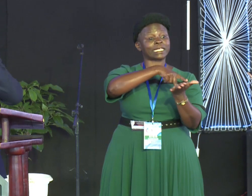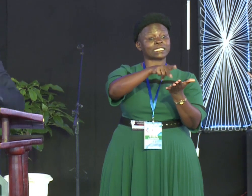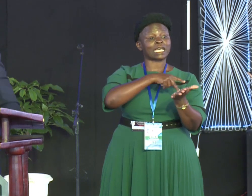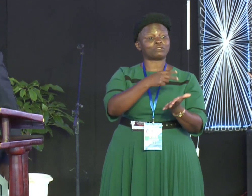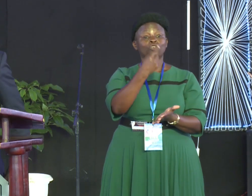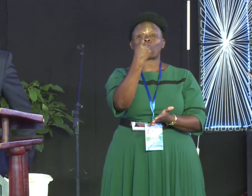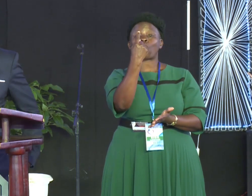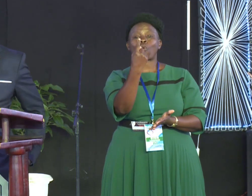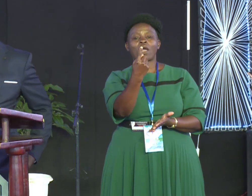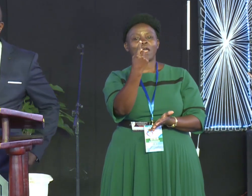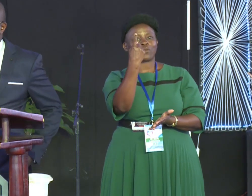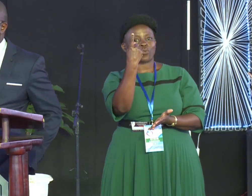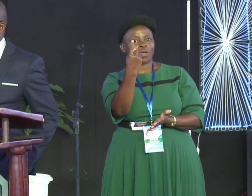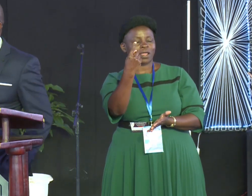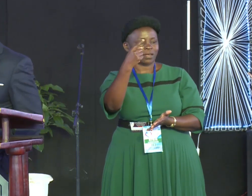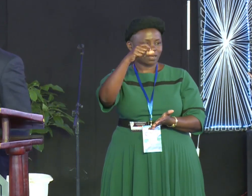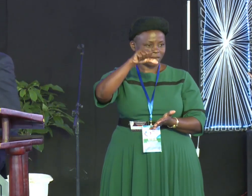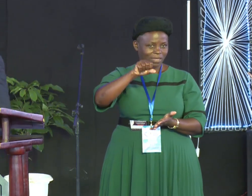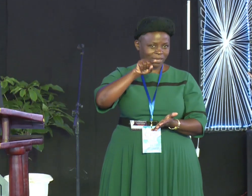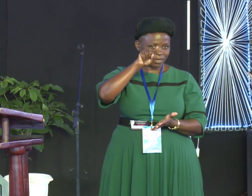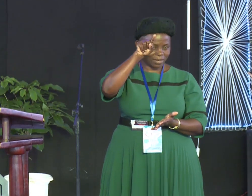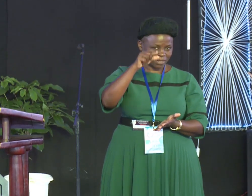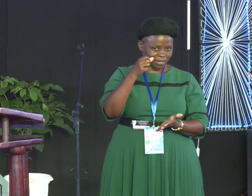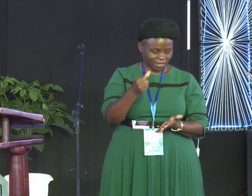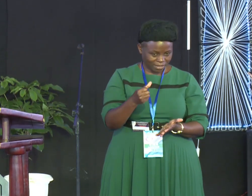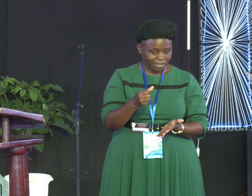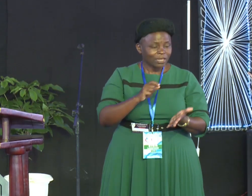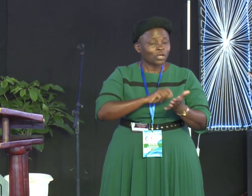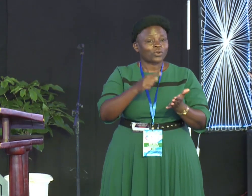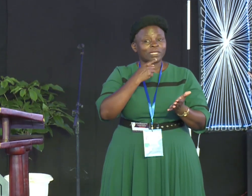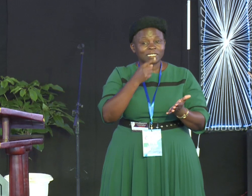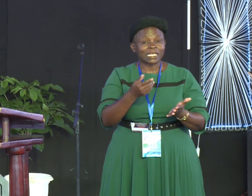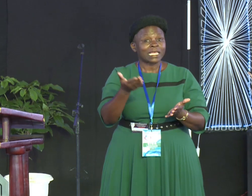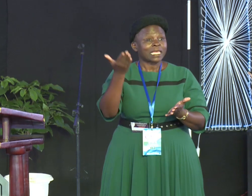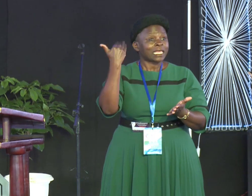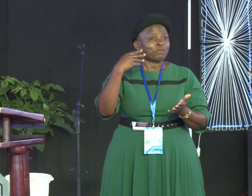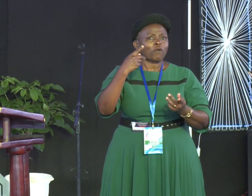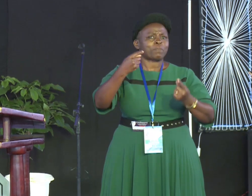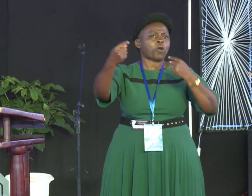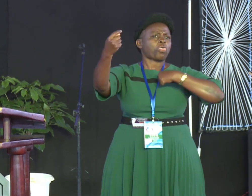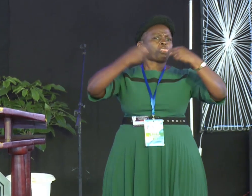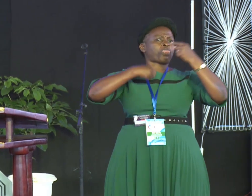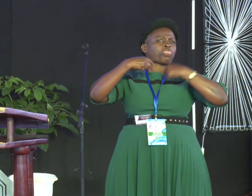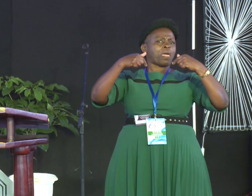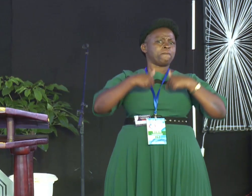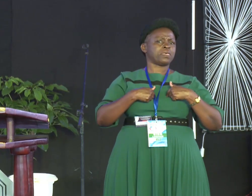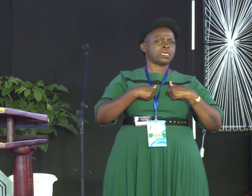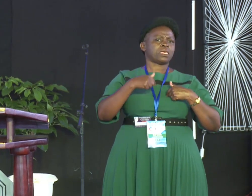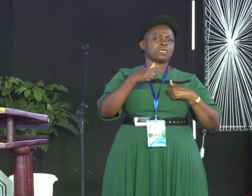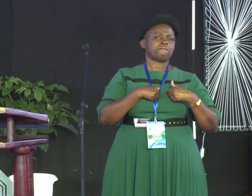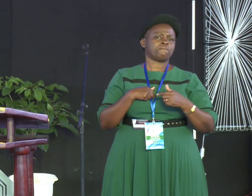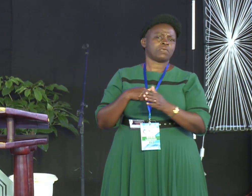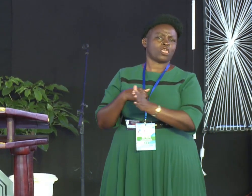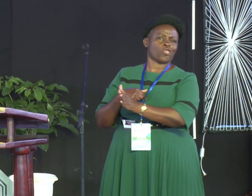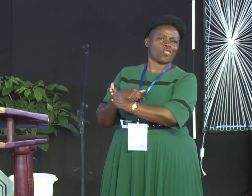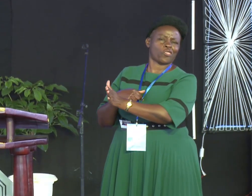mu nnyiriri lw'enkaagamu omusanvu n'agamba, bwe nali sinnayiganyizibwa nali nkyama oba nali mbula. The writer